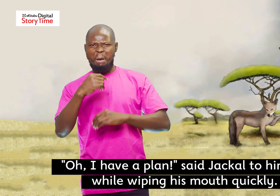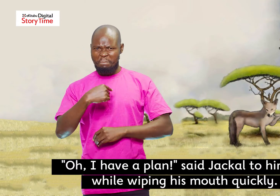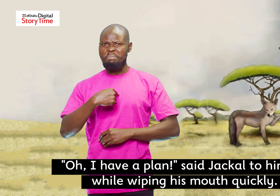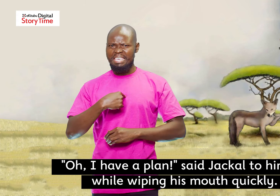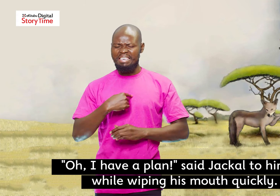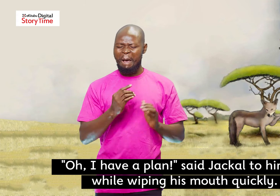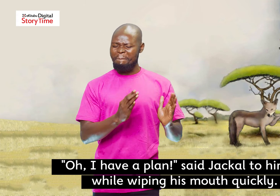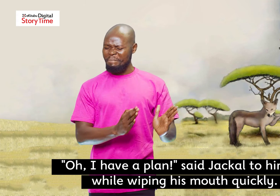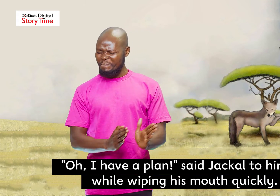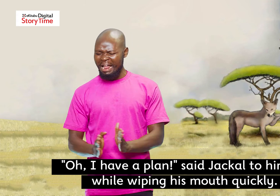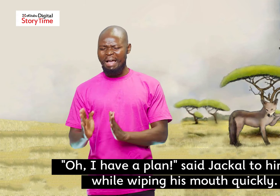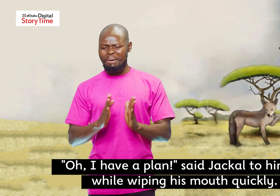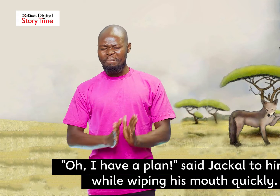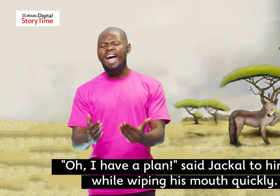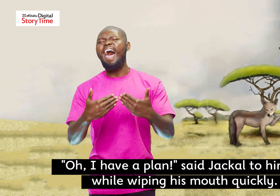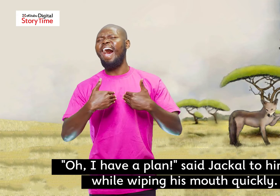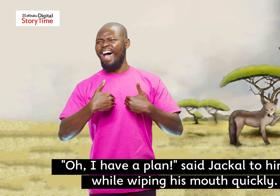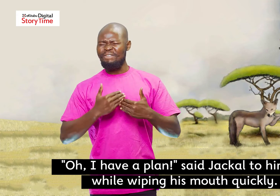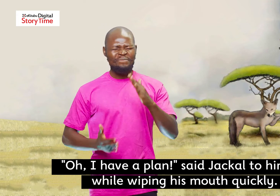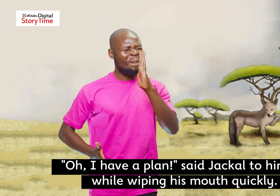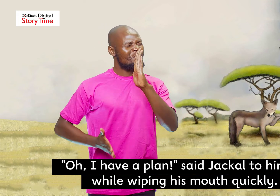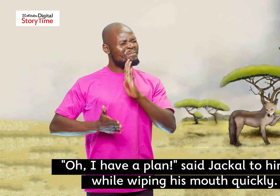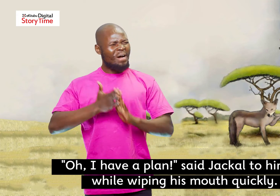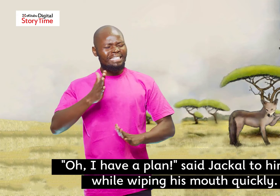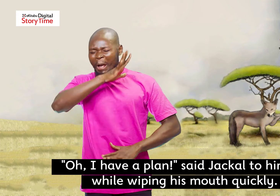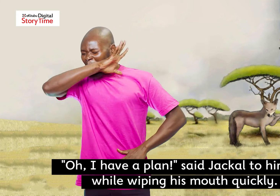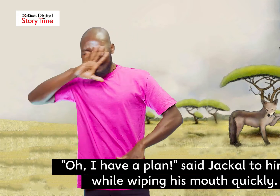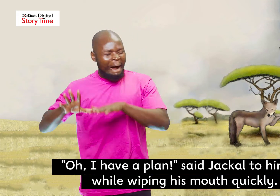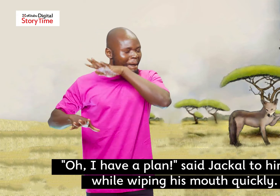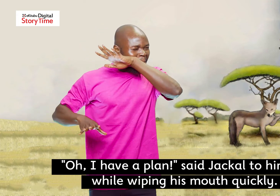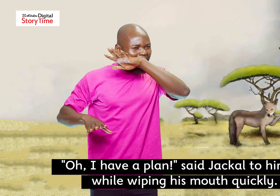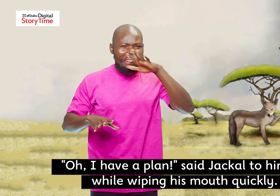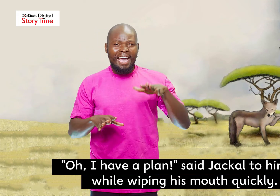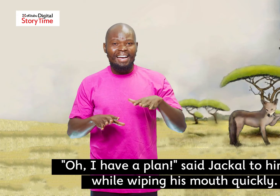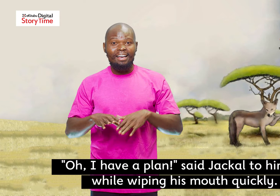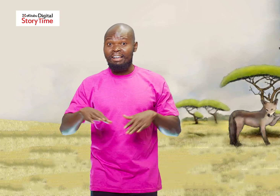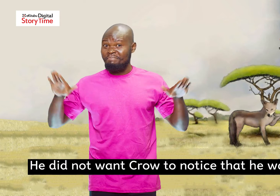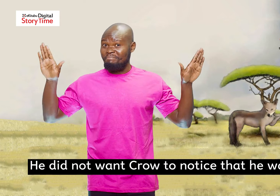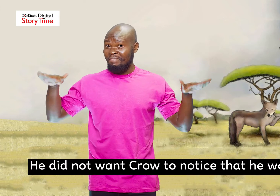Oh, I have a plan, said Jackal to himself while wiping his mouth quickly.